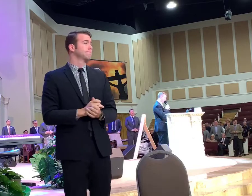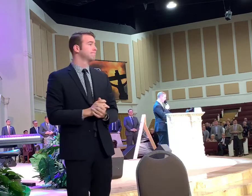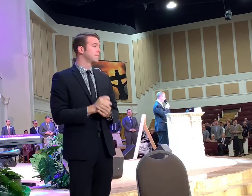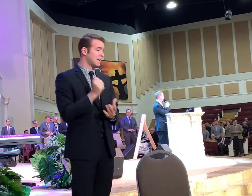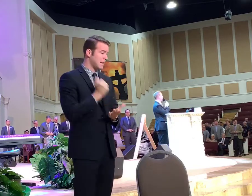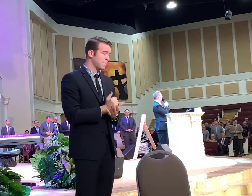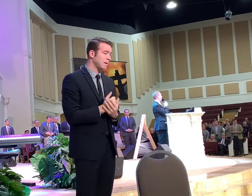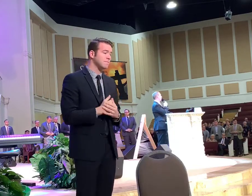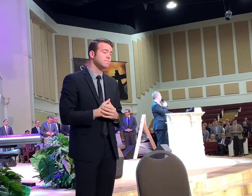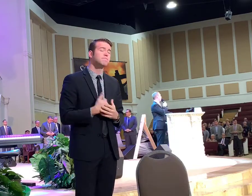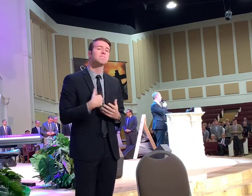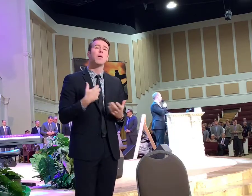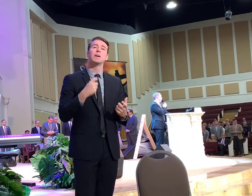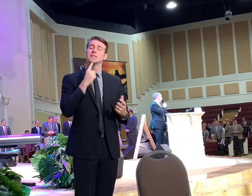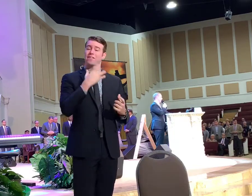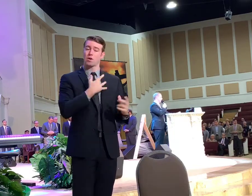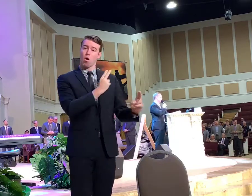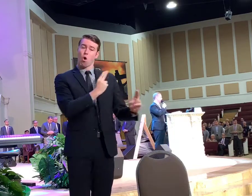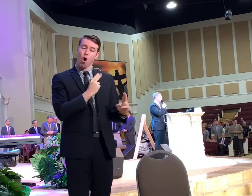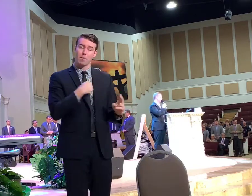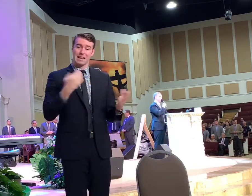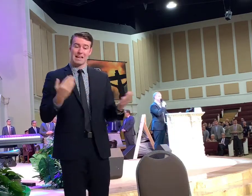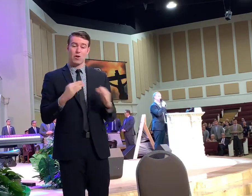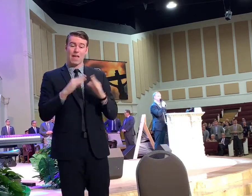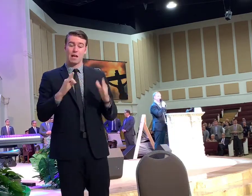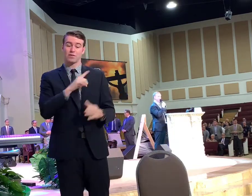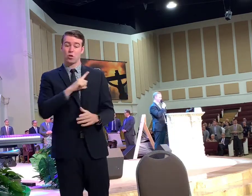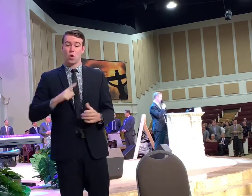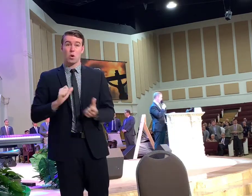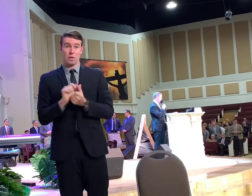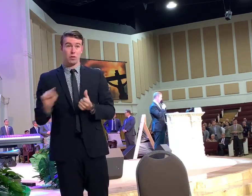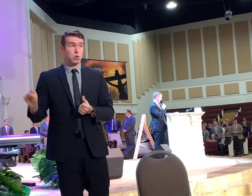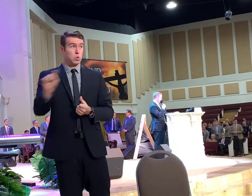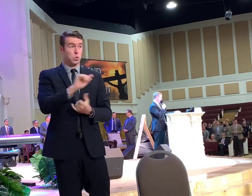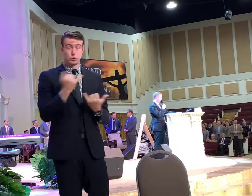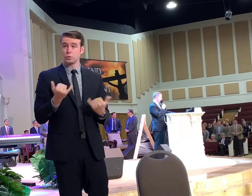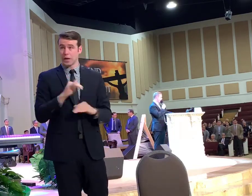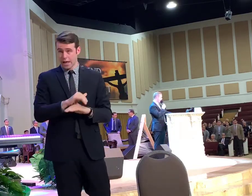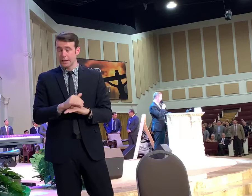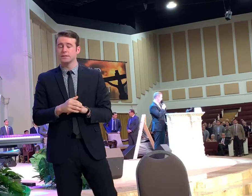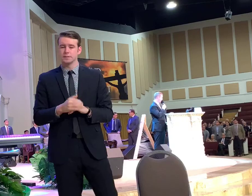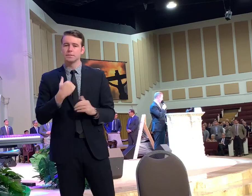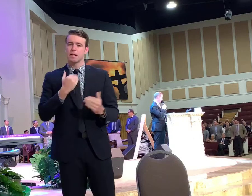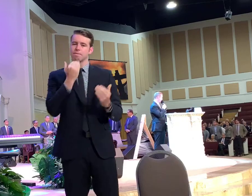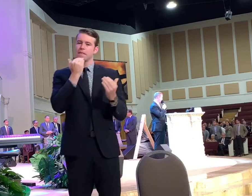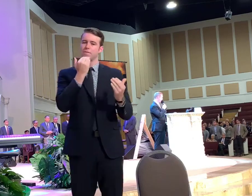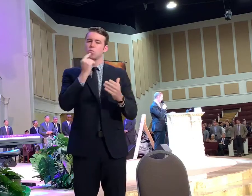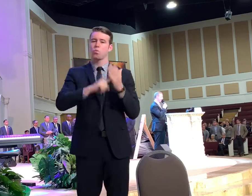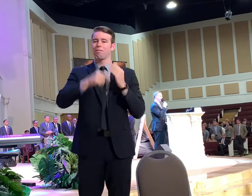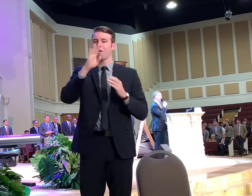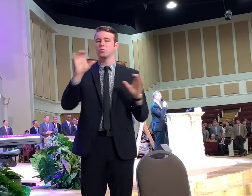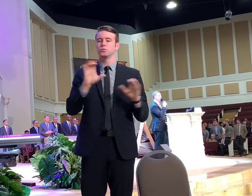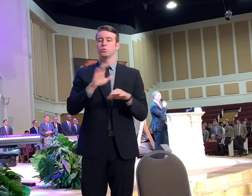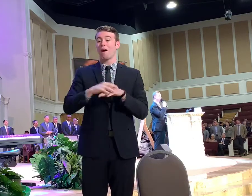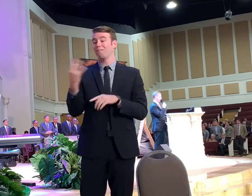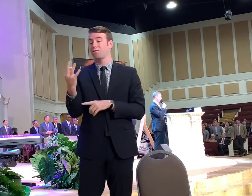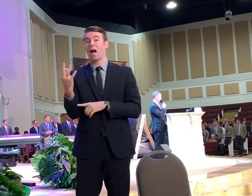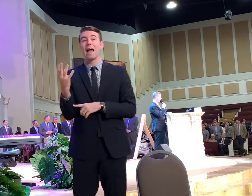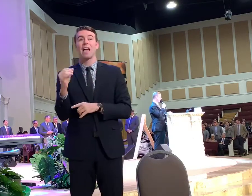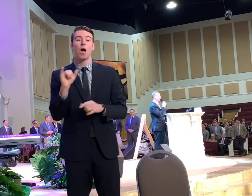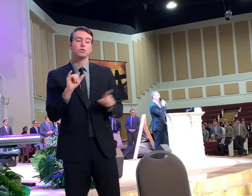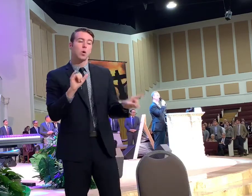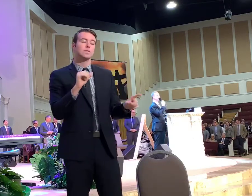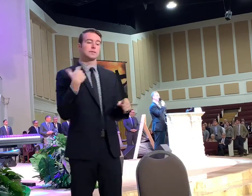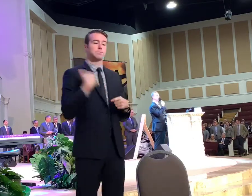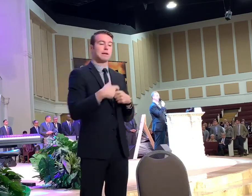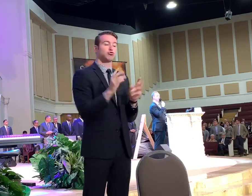hallelujah. Amen. I want to say what an honor it is to be in the house of the Lord with you all tonight. Thankful for what God did on Friday and again in Spanish